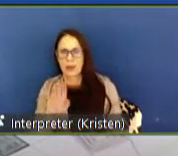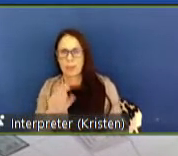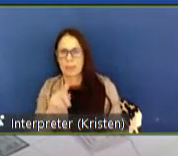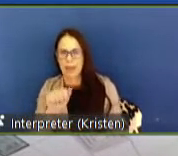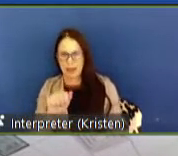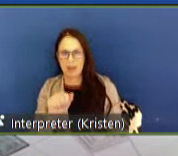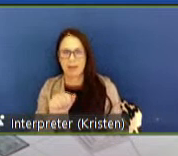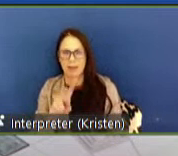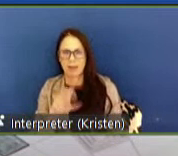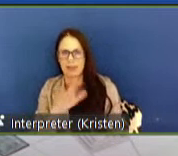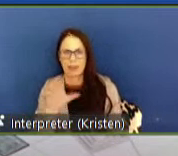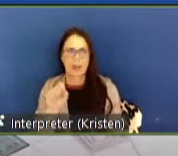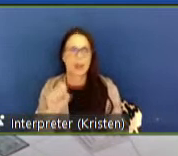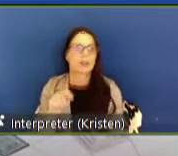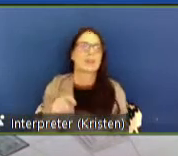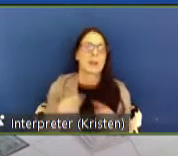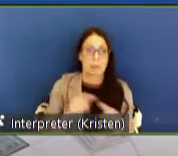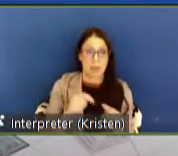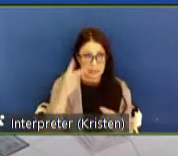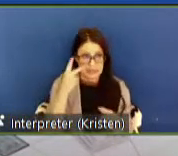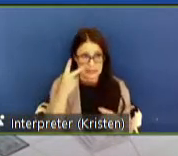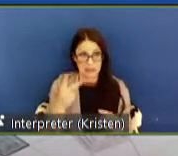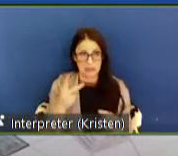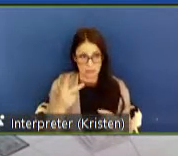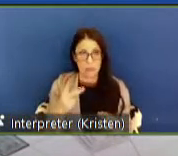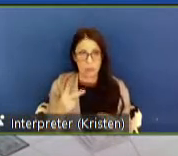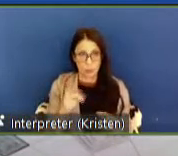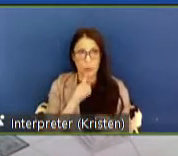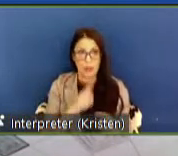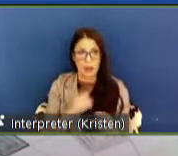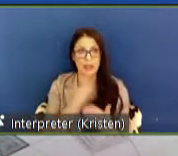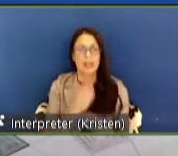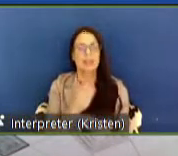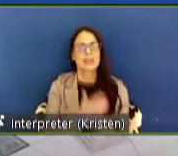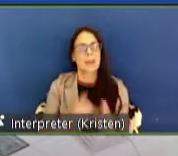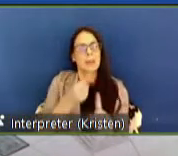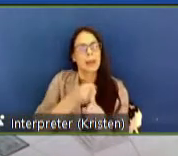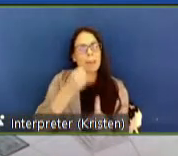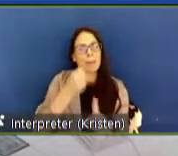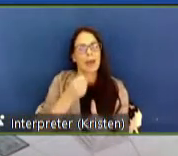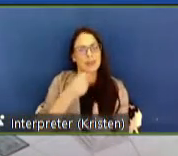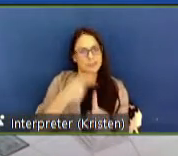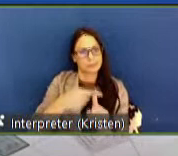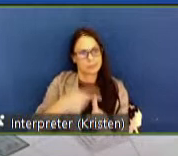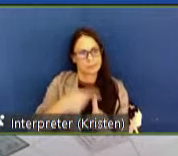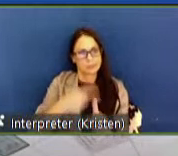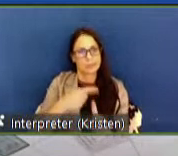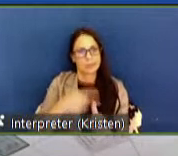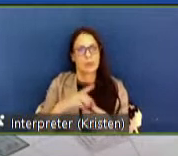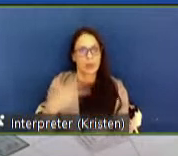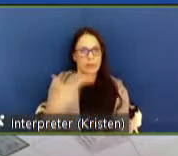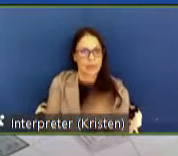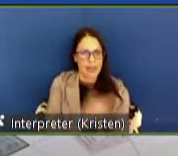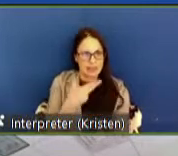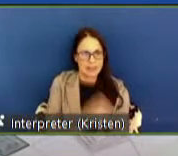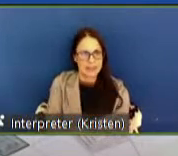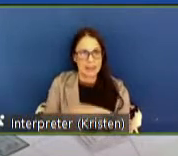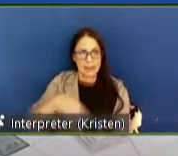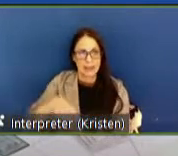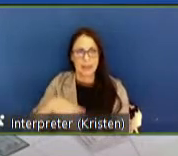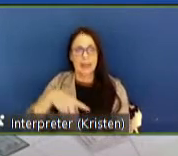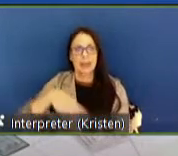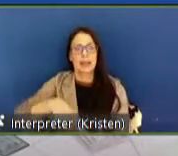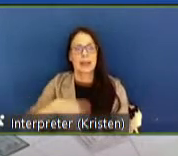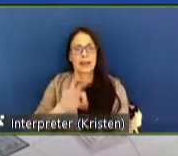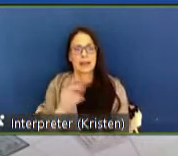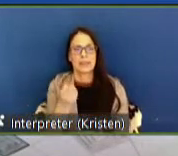And it also looks like we are seeing some level of impact to vaccine effectiveness associated with Omicron, though Pfizer is reporting